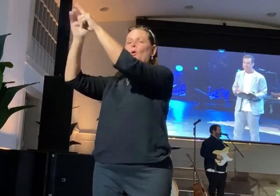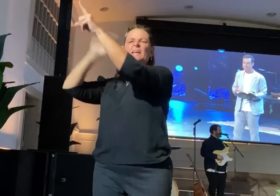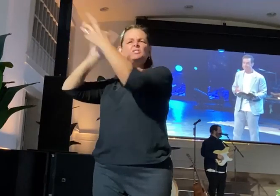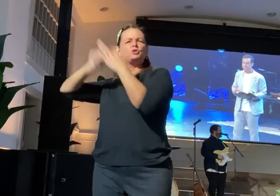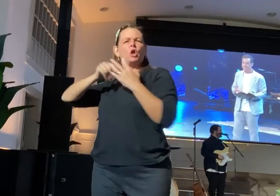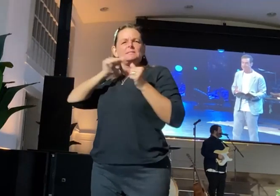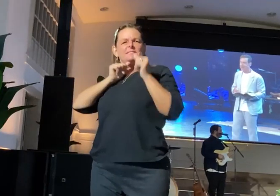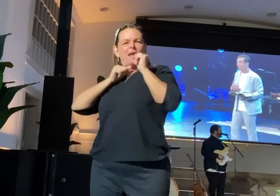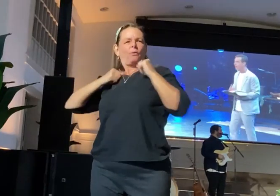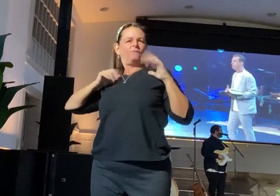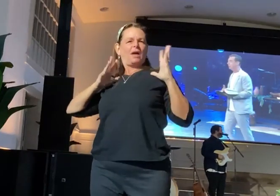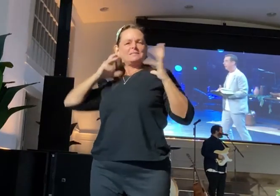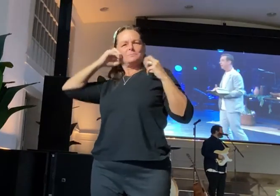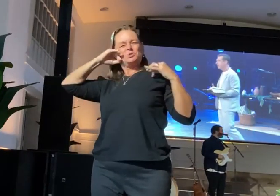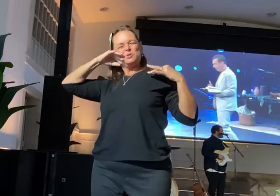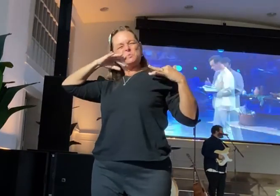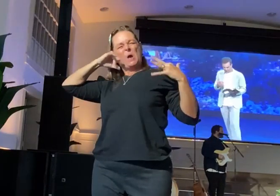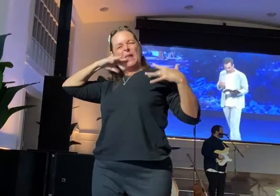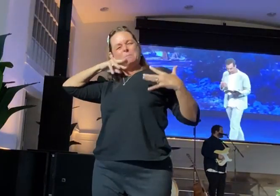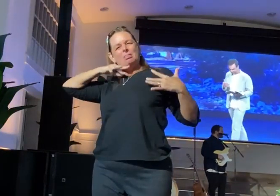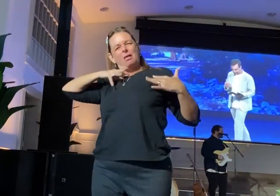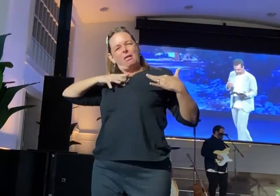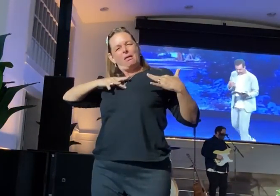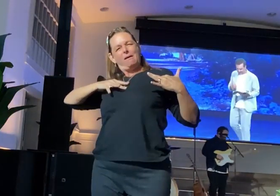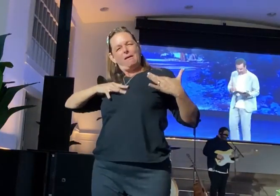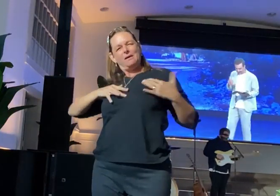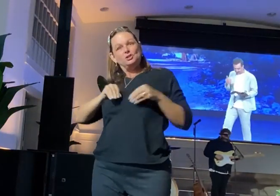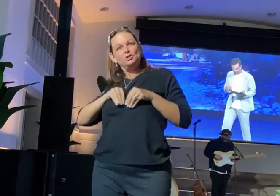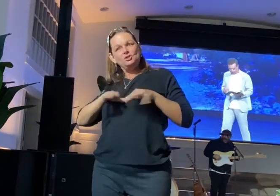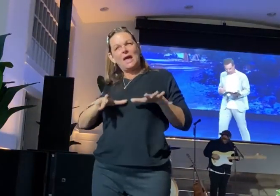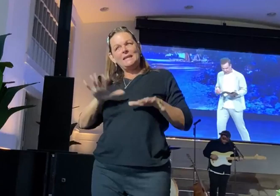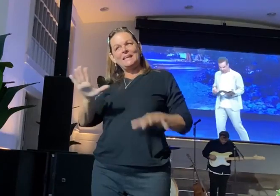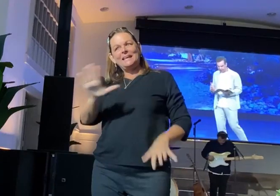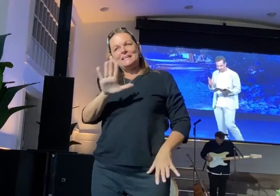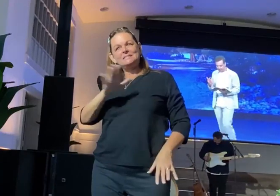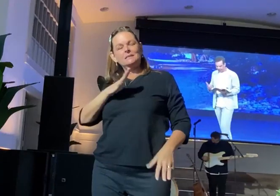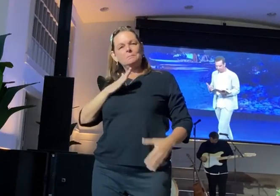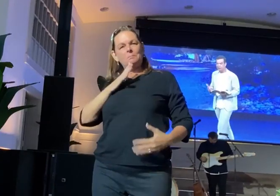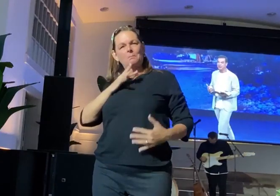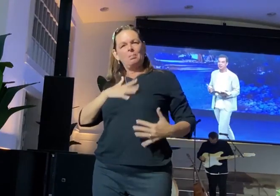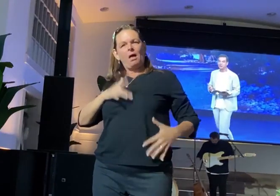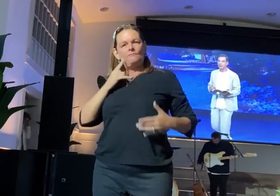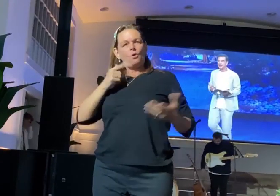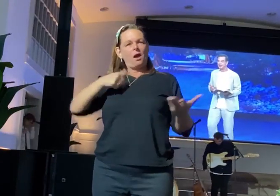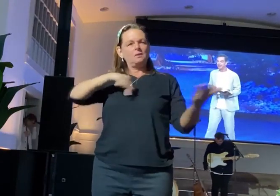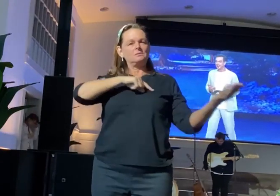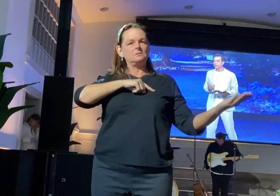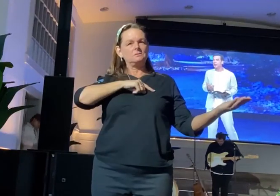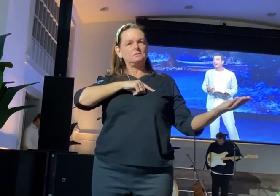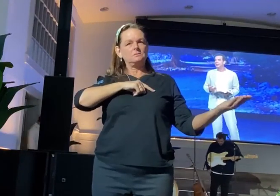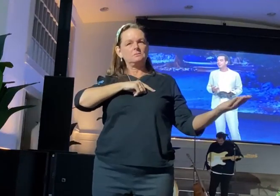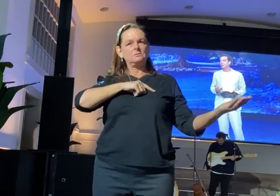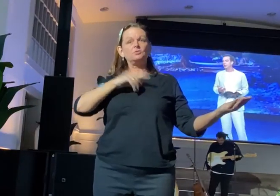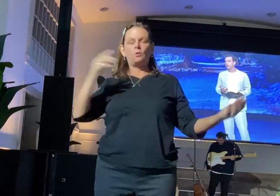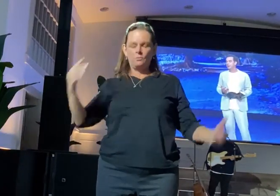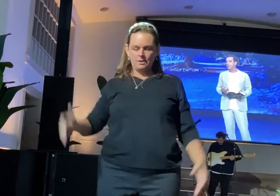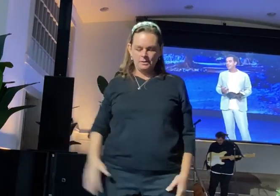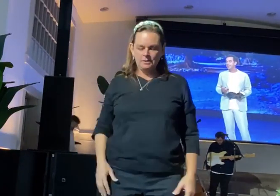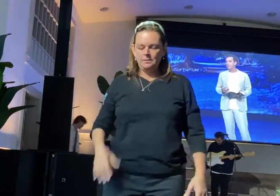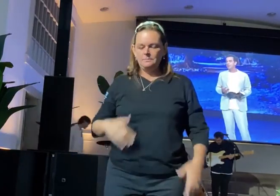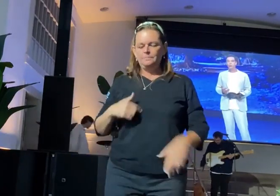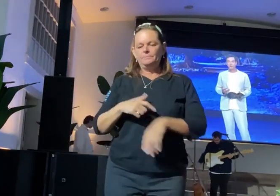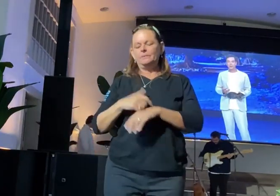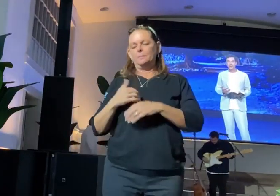began. And while he was praying, Jesus led the soldiers to the garden. They arrested Jesus. They dragged him